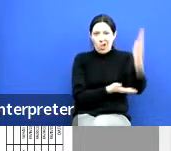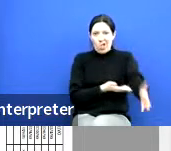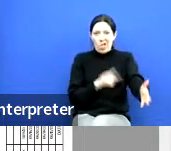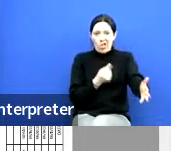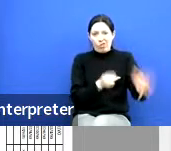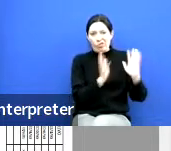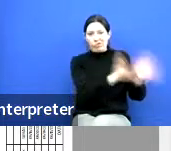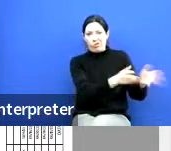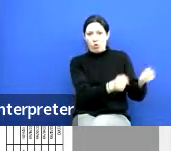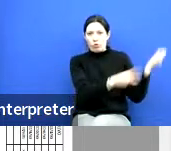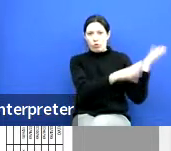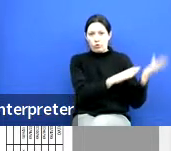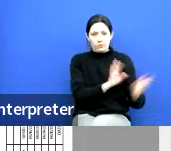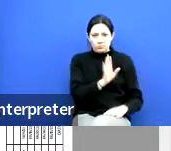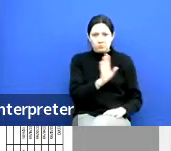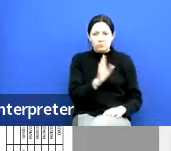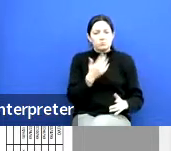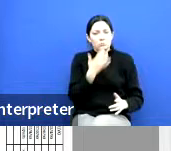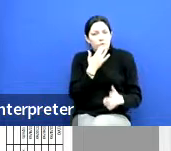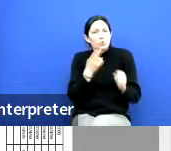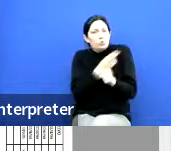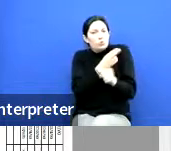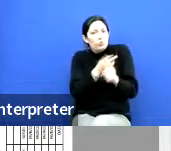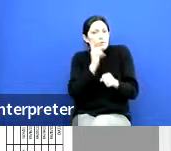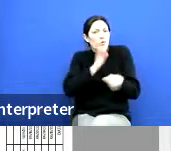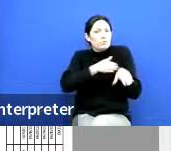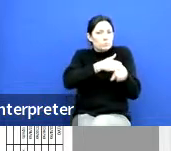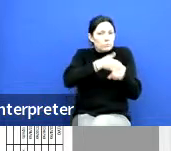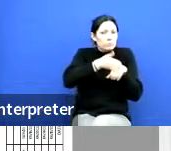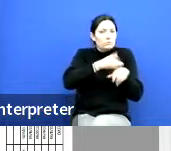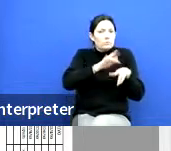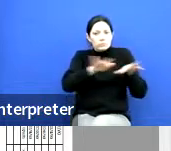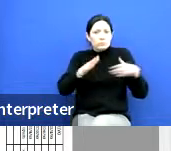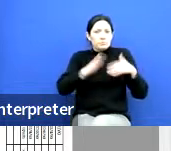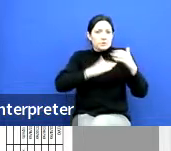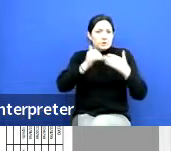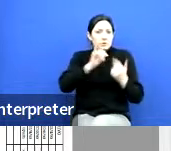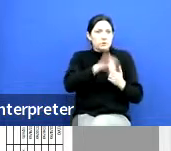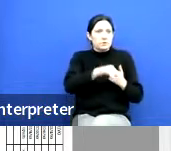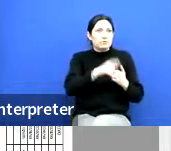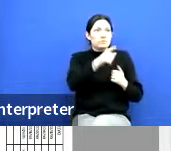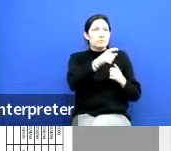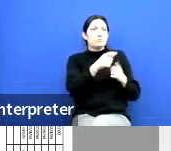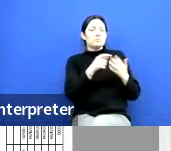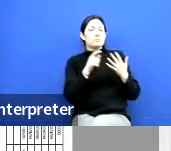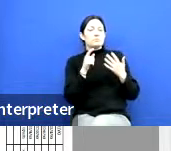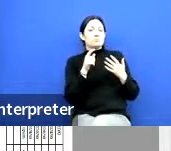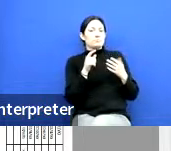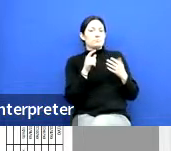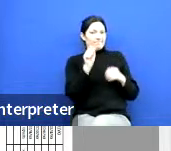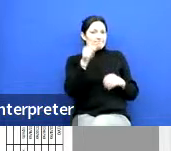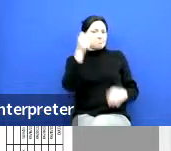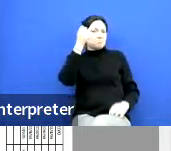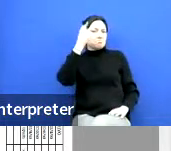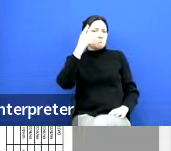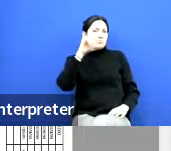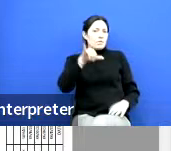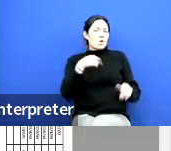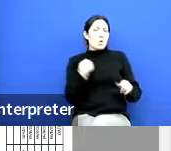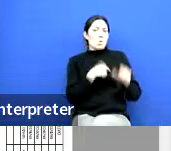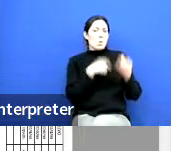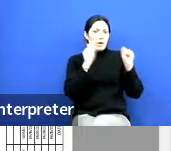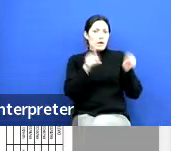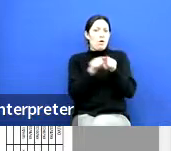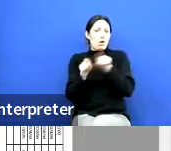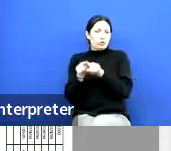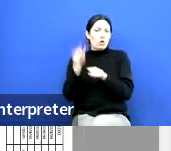and essentially thrown away. So. And we also understand that condition to be us providing a map of those trees to the